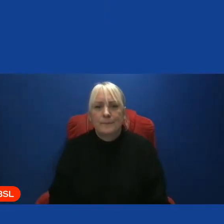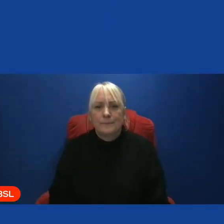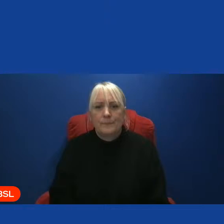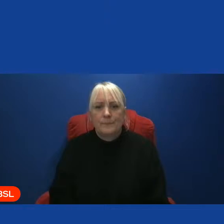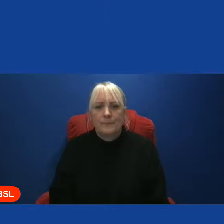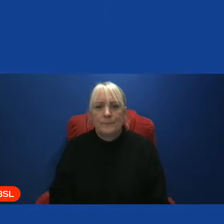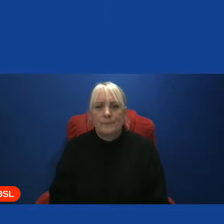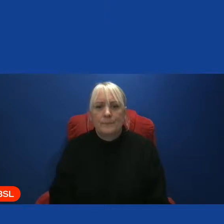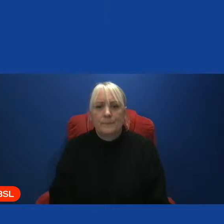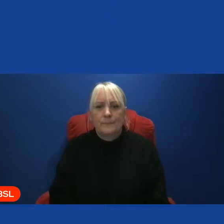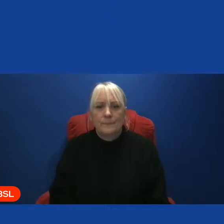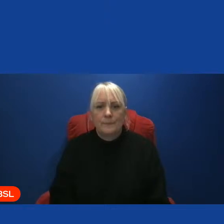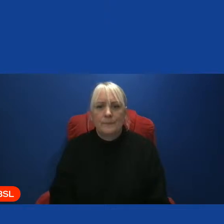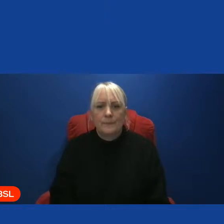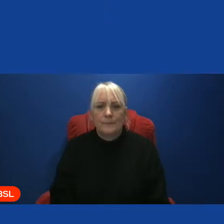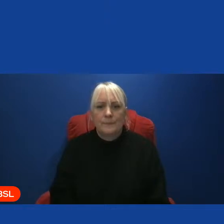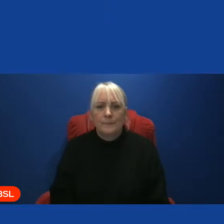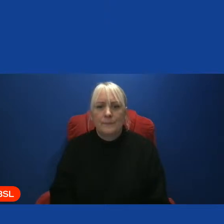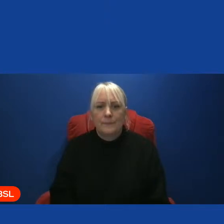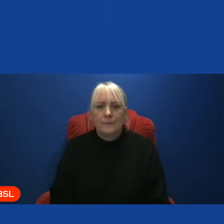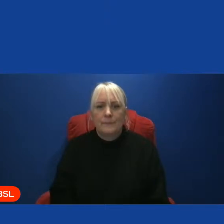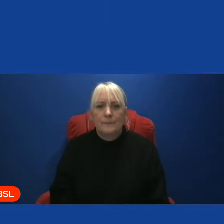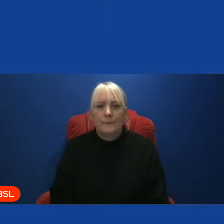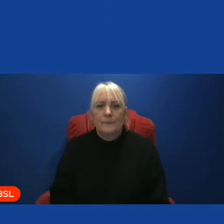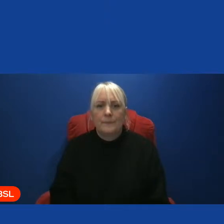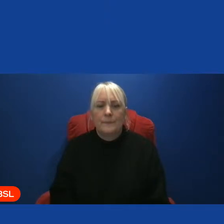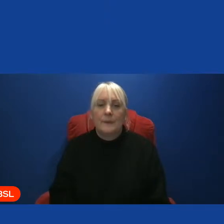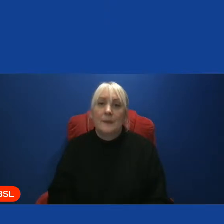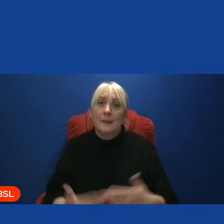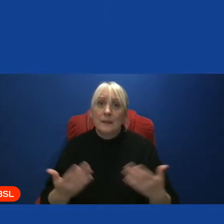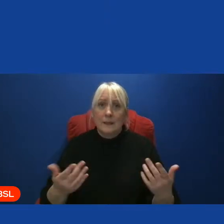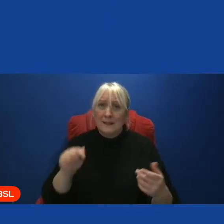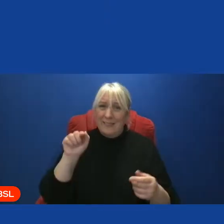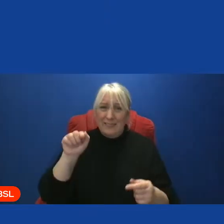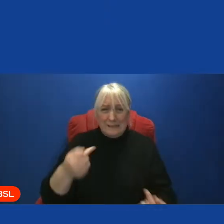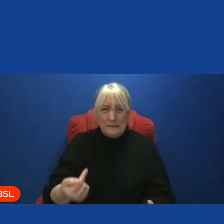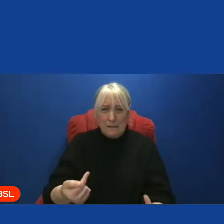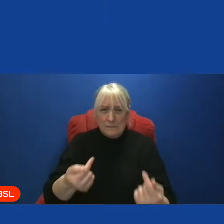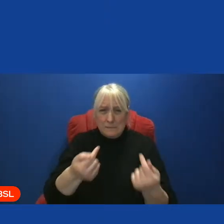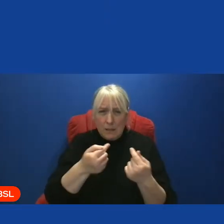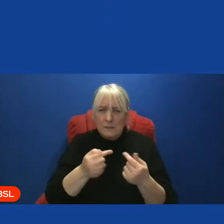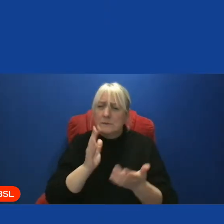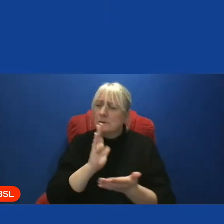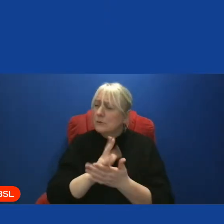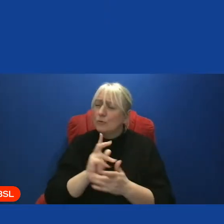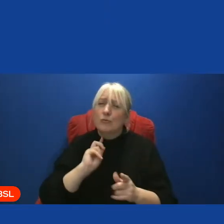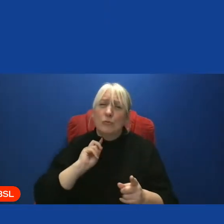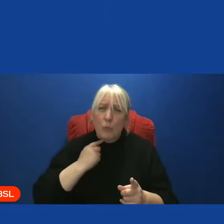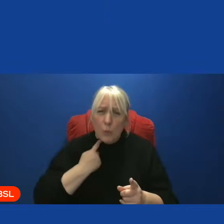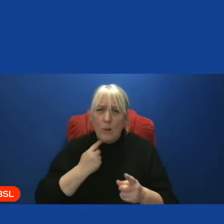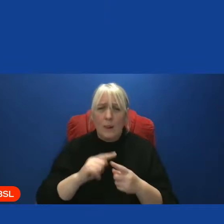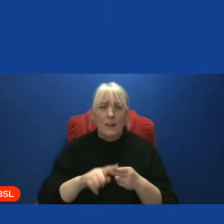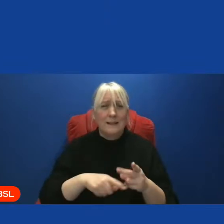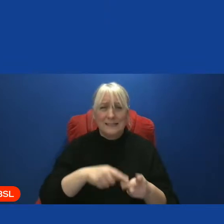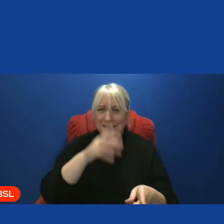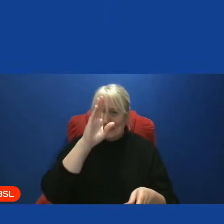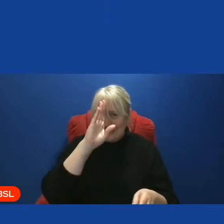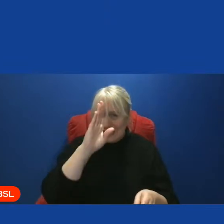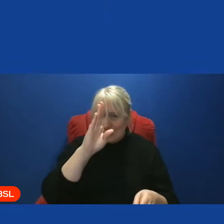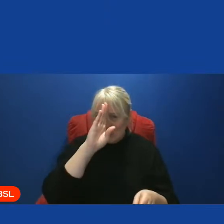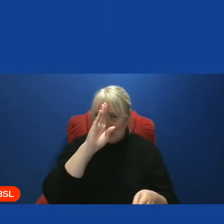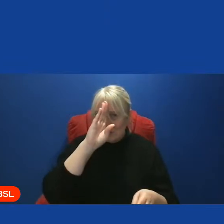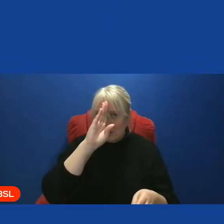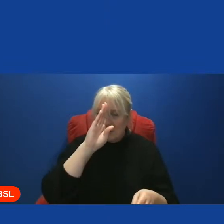It's just, the assault is just cruel and it is dangerous, as